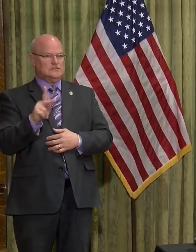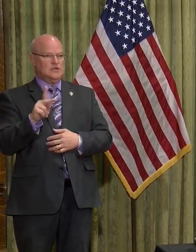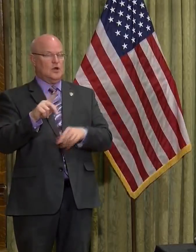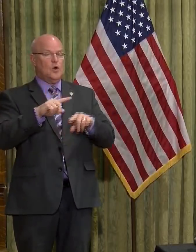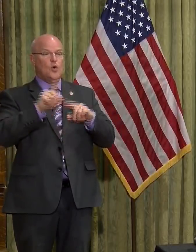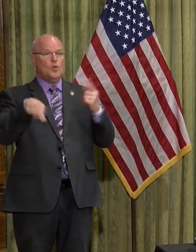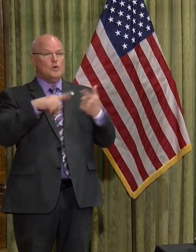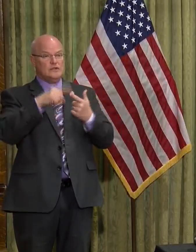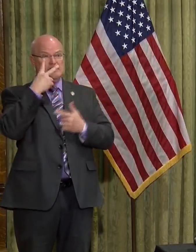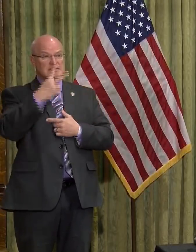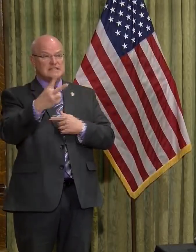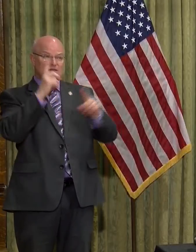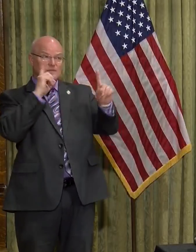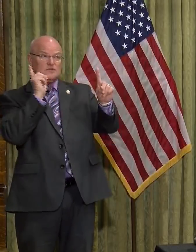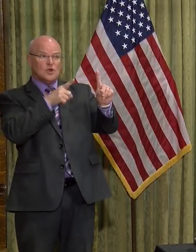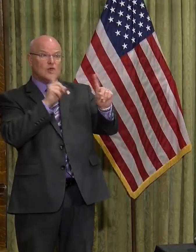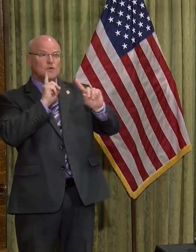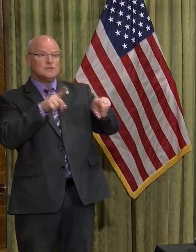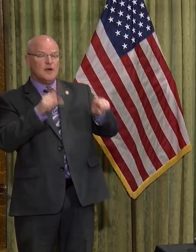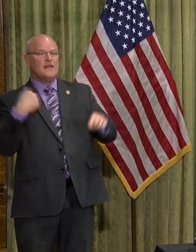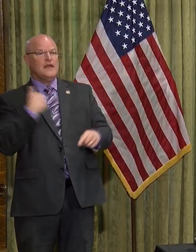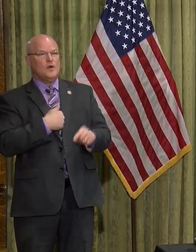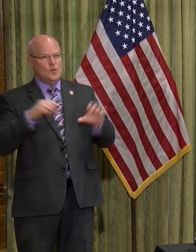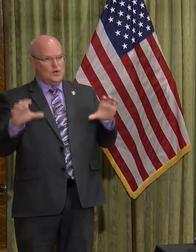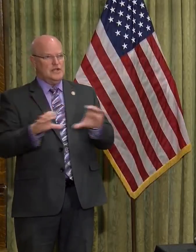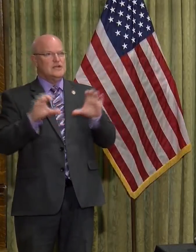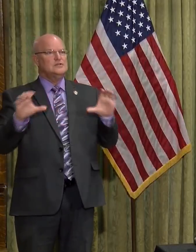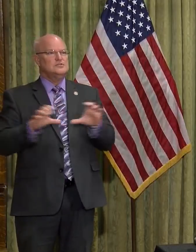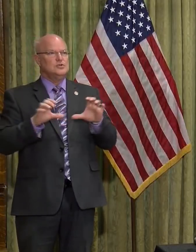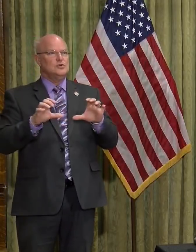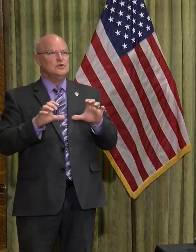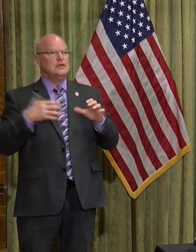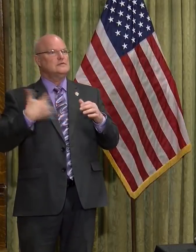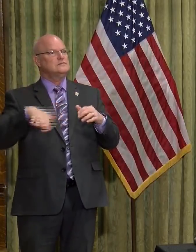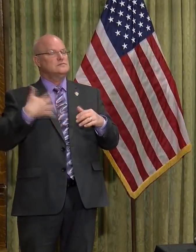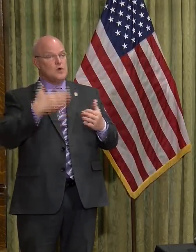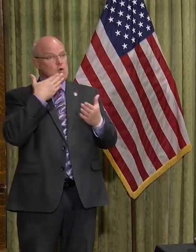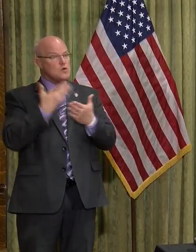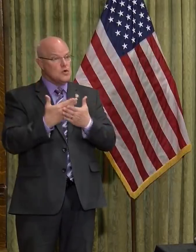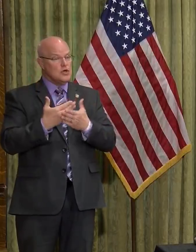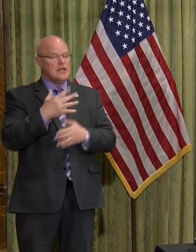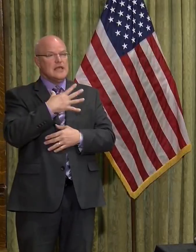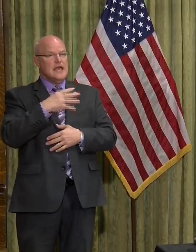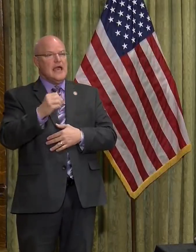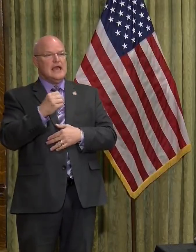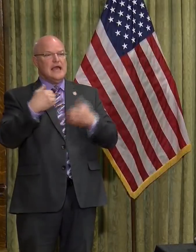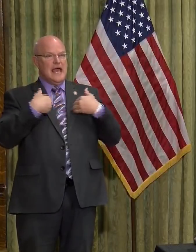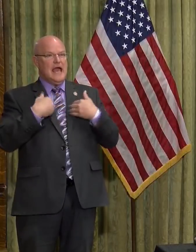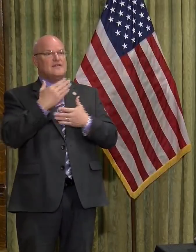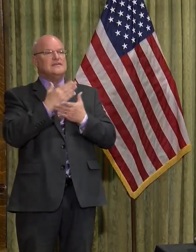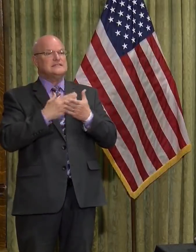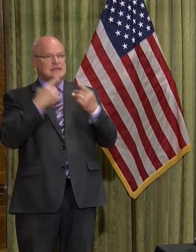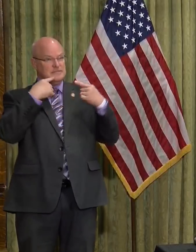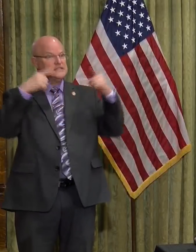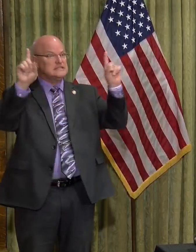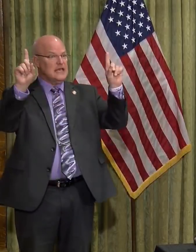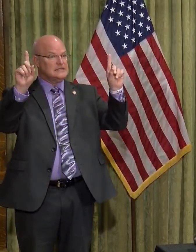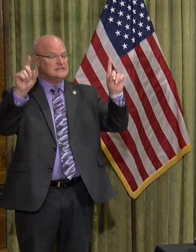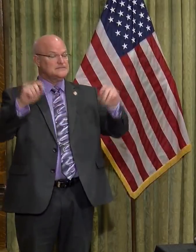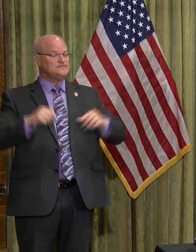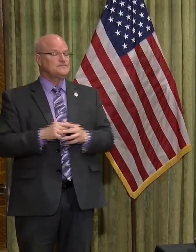when you can see from the targeted response that we're doing a great deal, and it has been having some